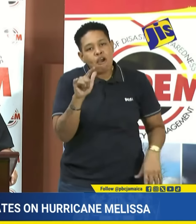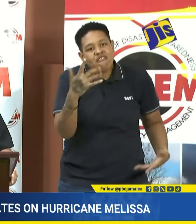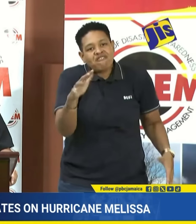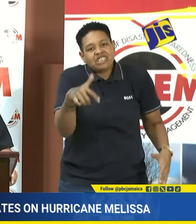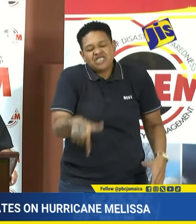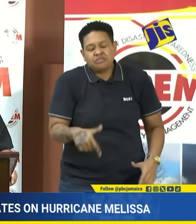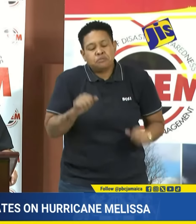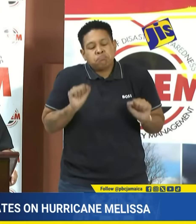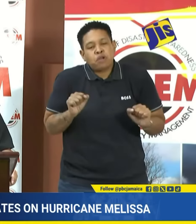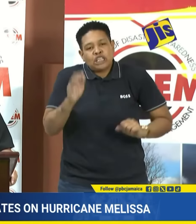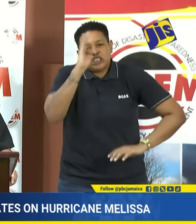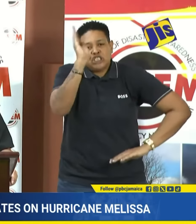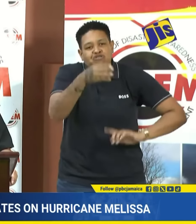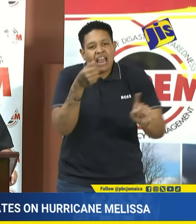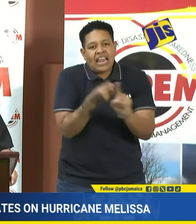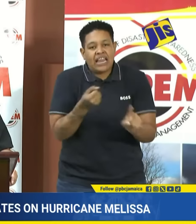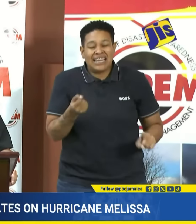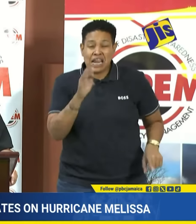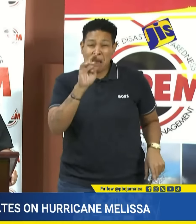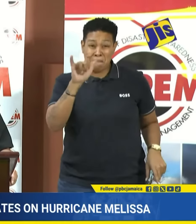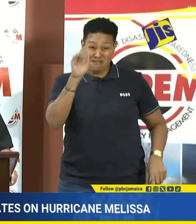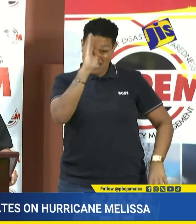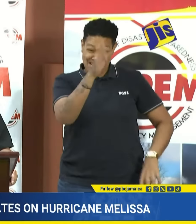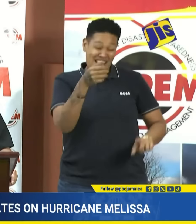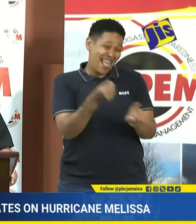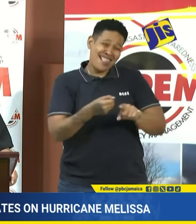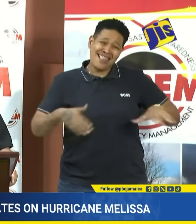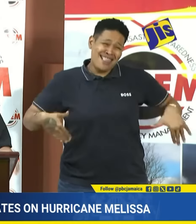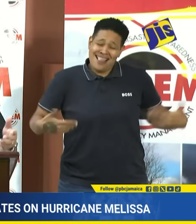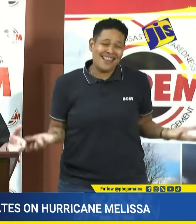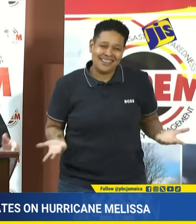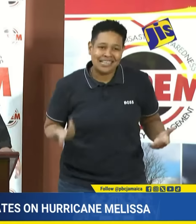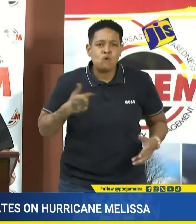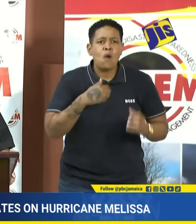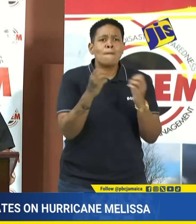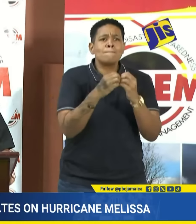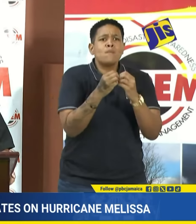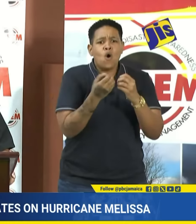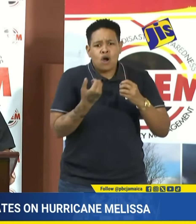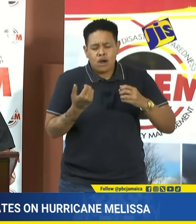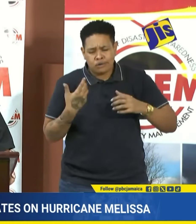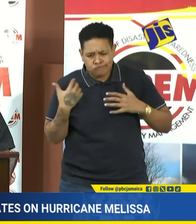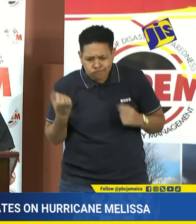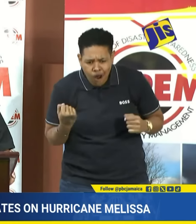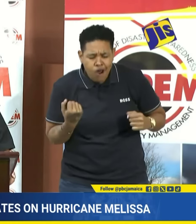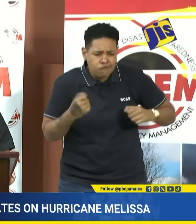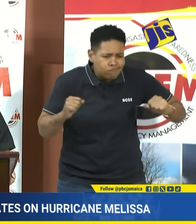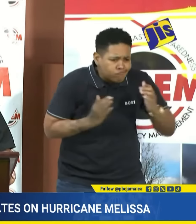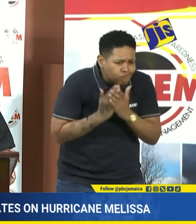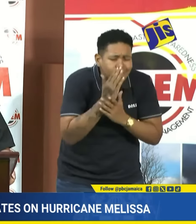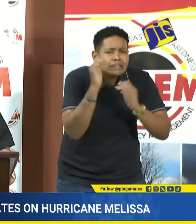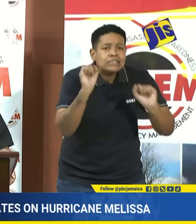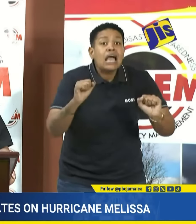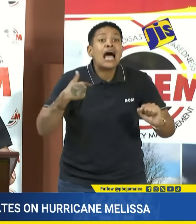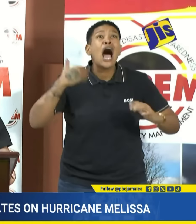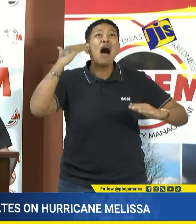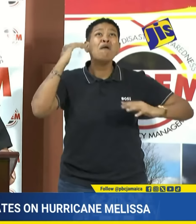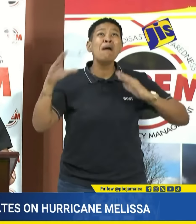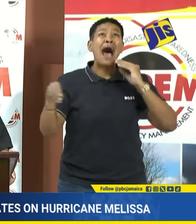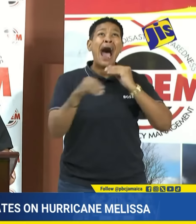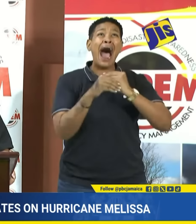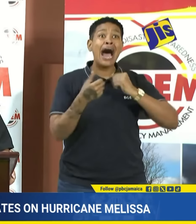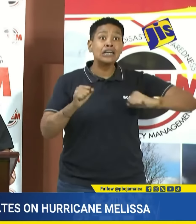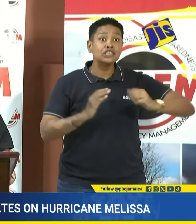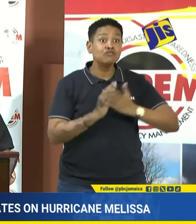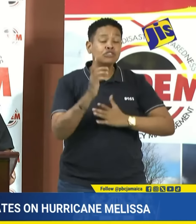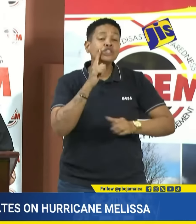a potential direct hit. Beryl was not a direct hit. So we're more resilient. Let's hope that additional resilience is